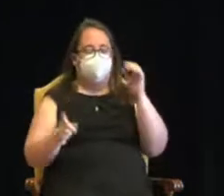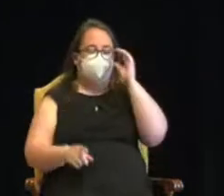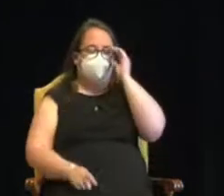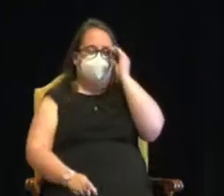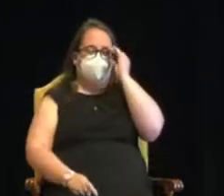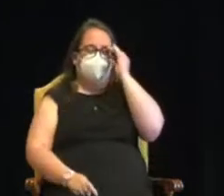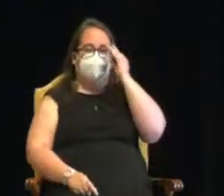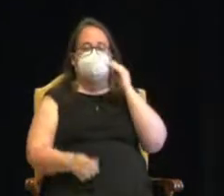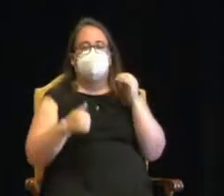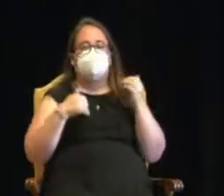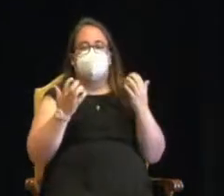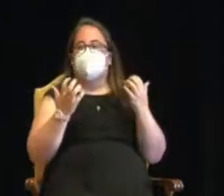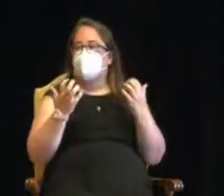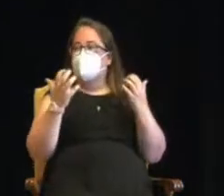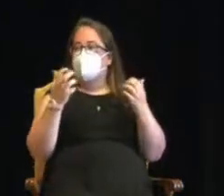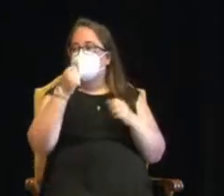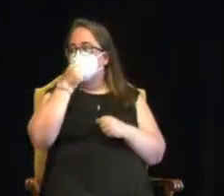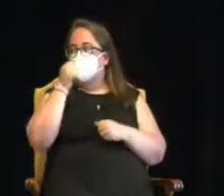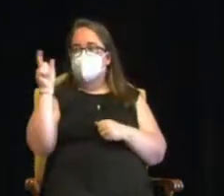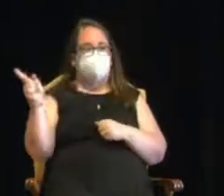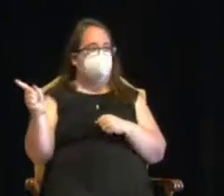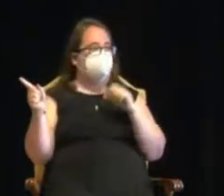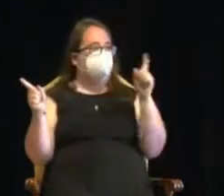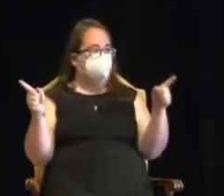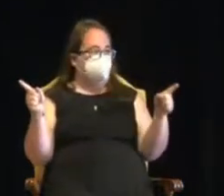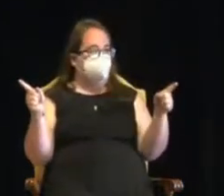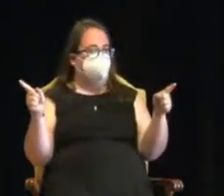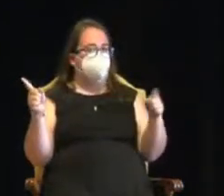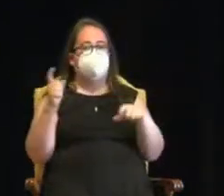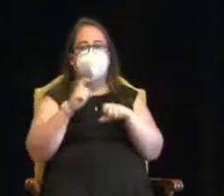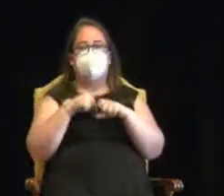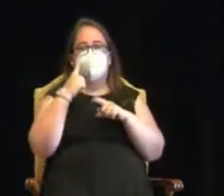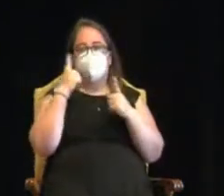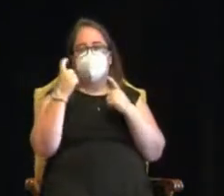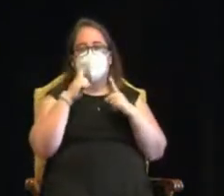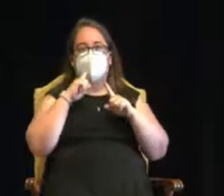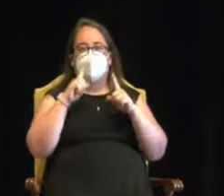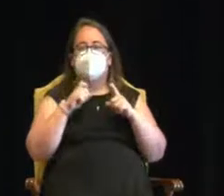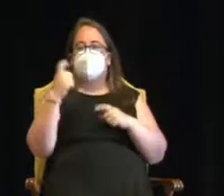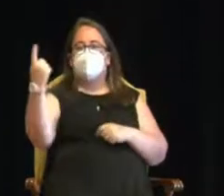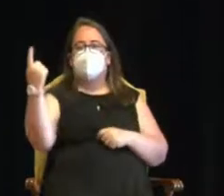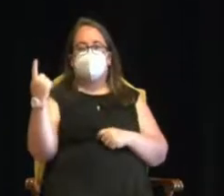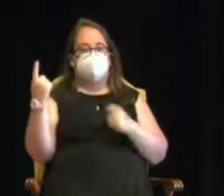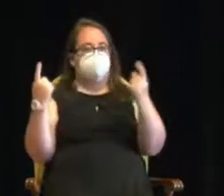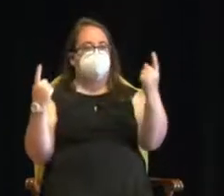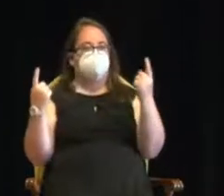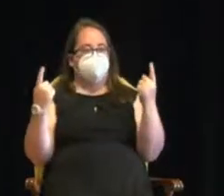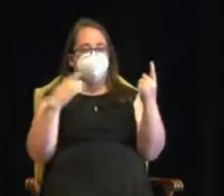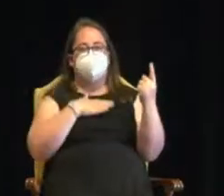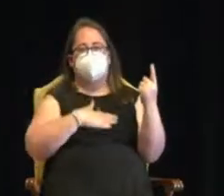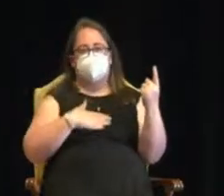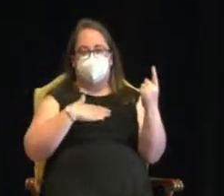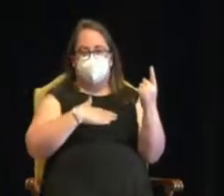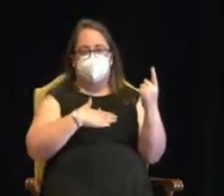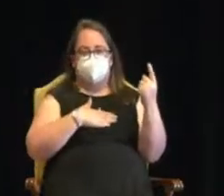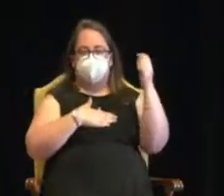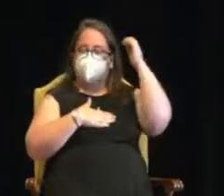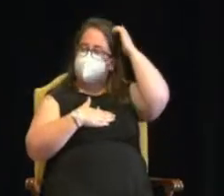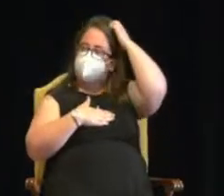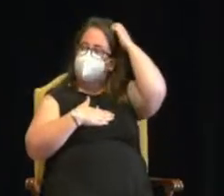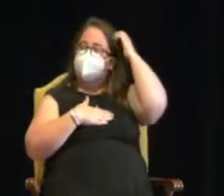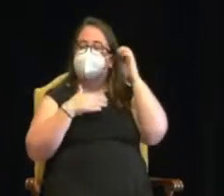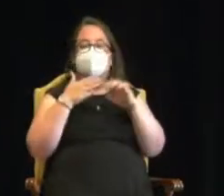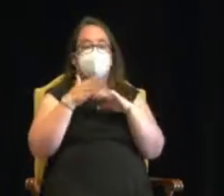We have audience mics here and here, so when it's time for the Q&A, if you could stand and use the microphone, it would be appreciated. Following the